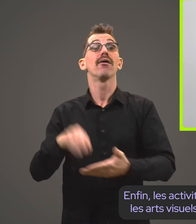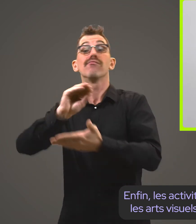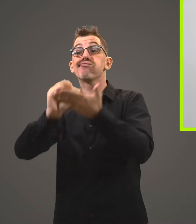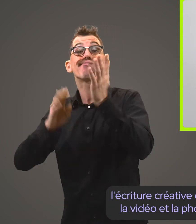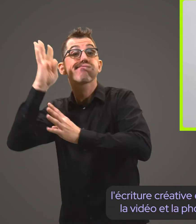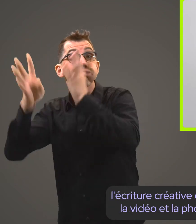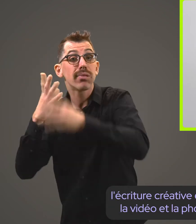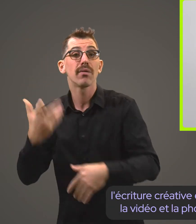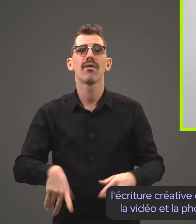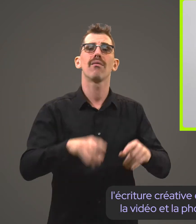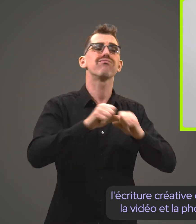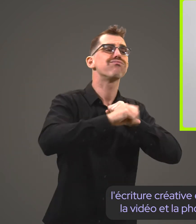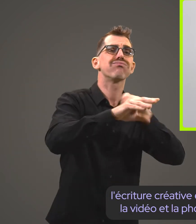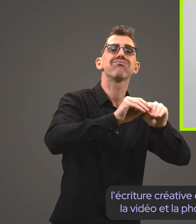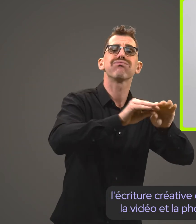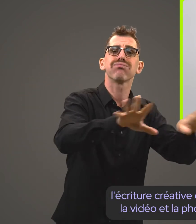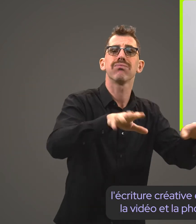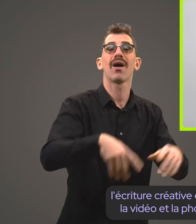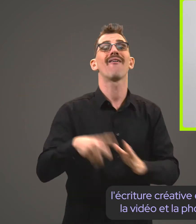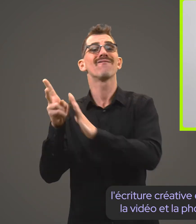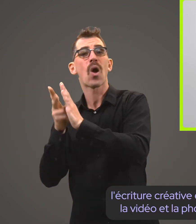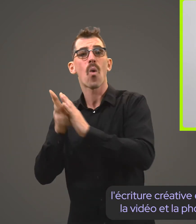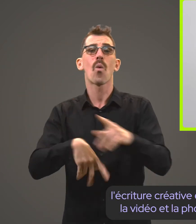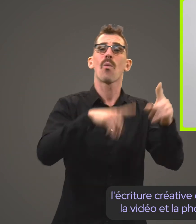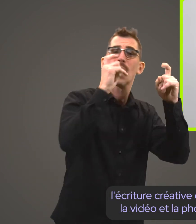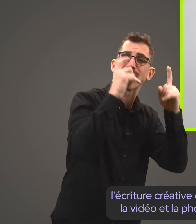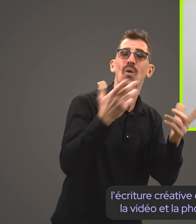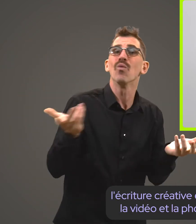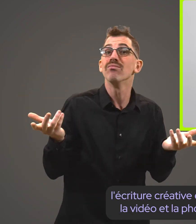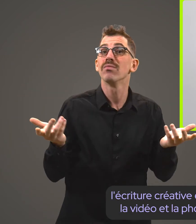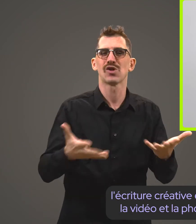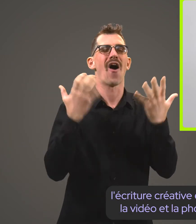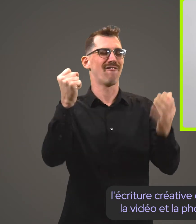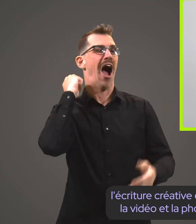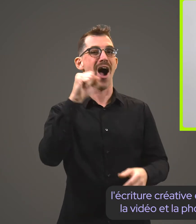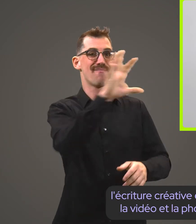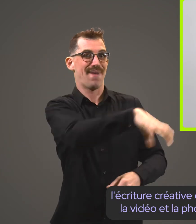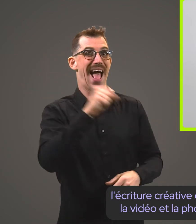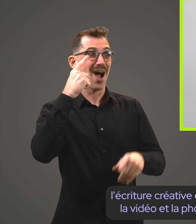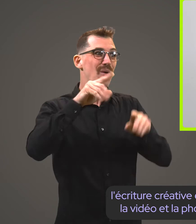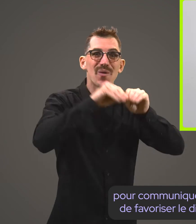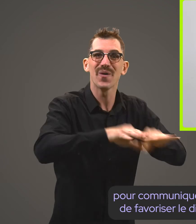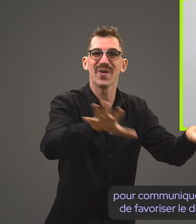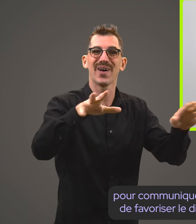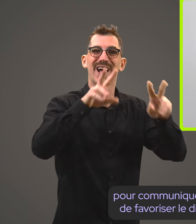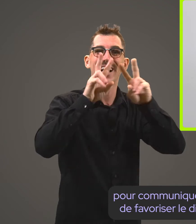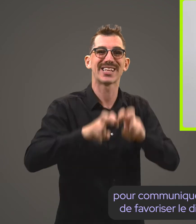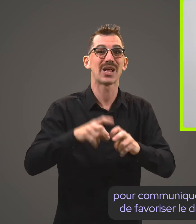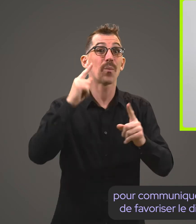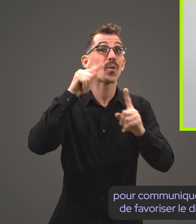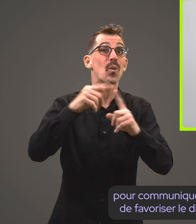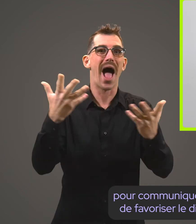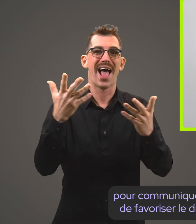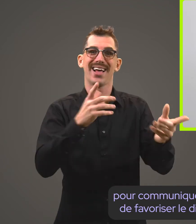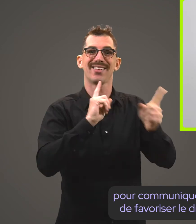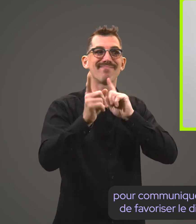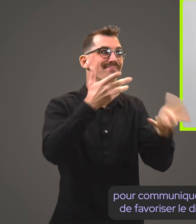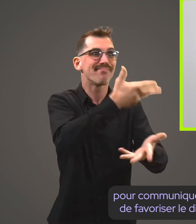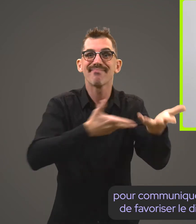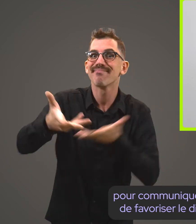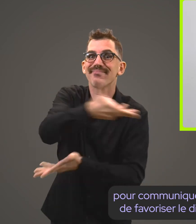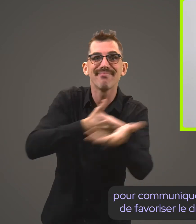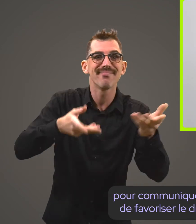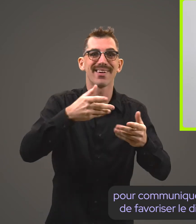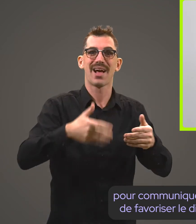performing arts, creative writing, and multimedia, including video and photography, are used to communicate research with the goal